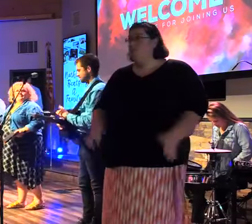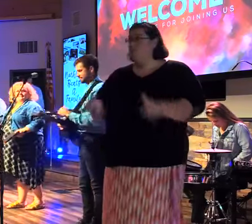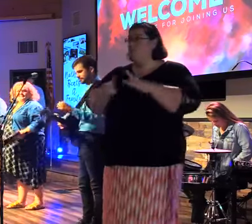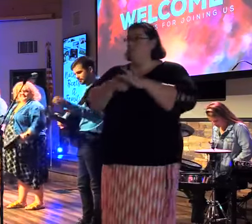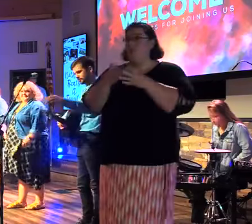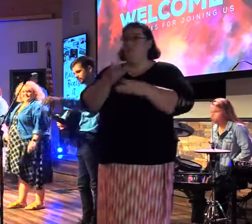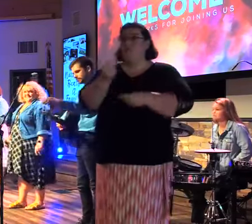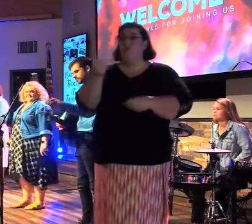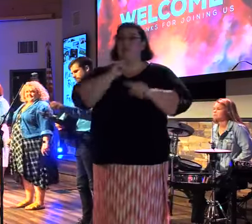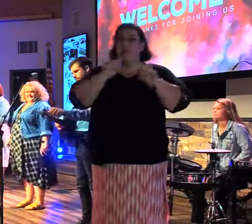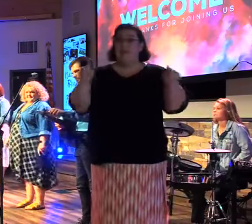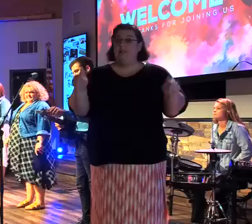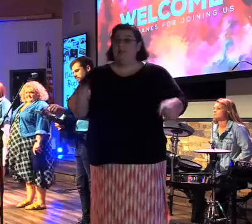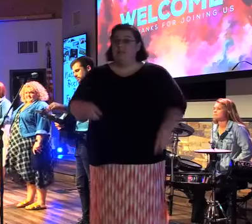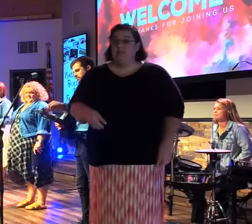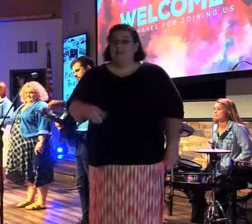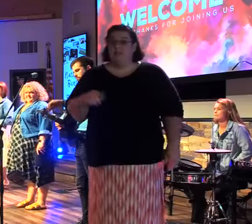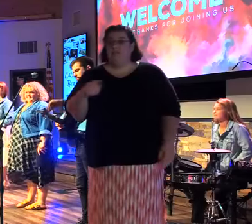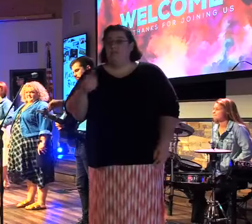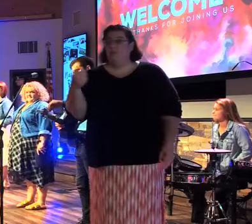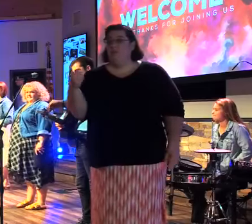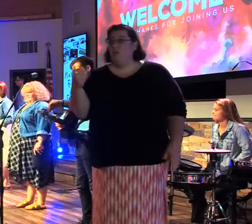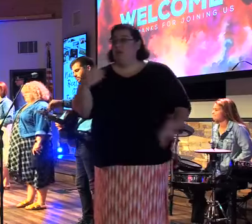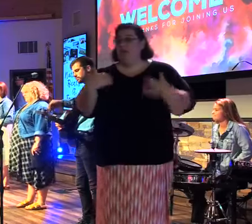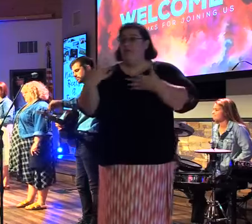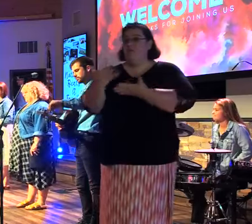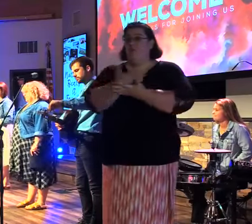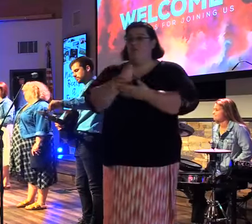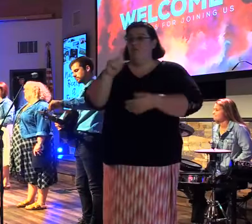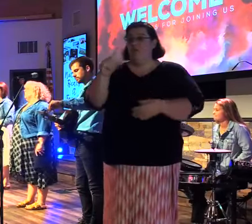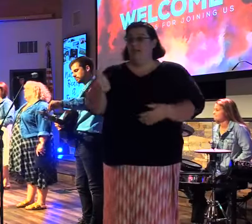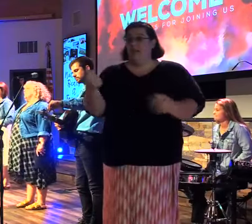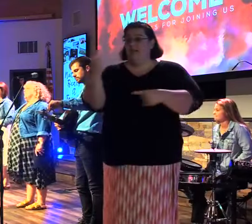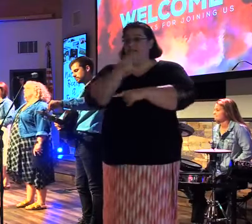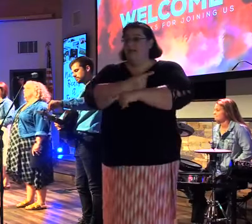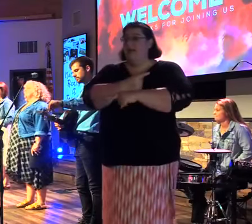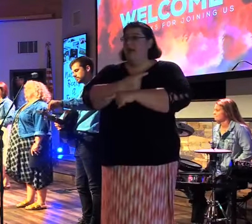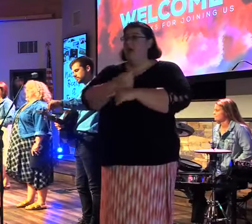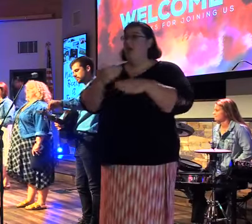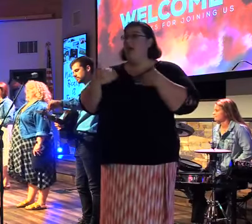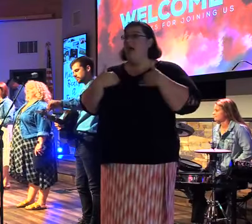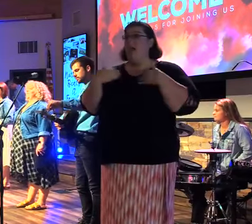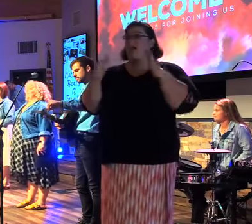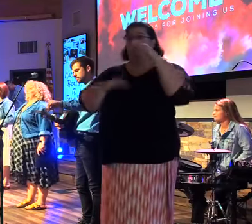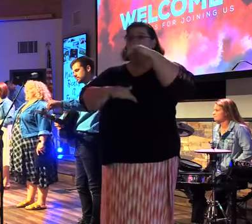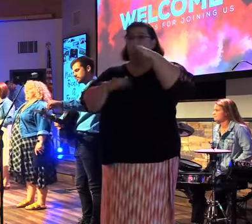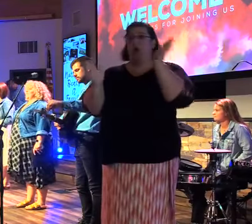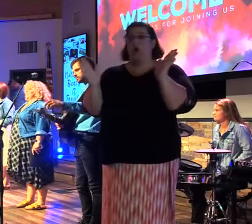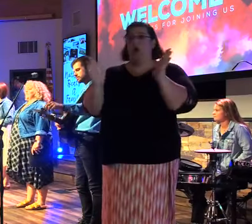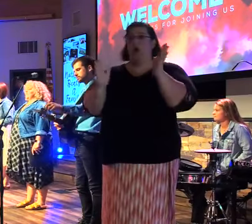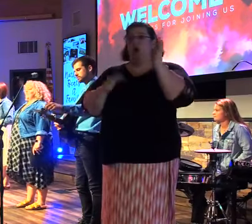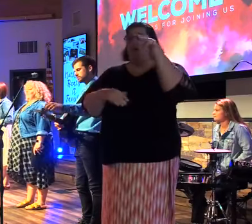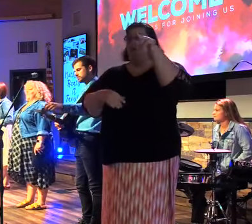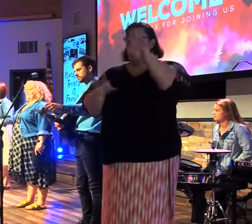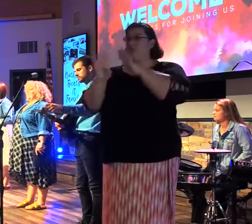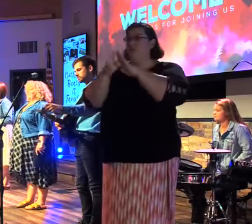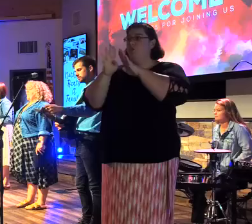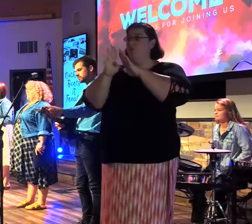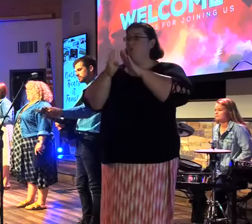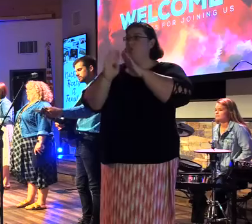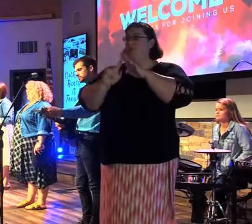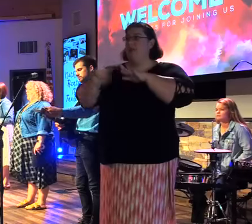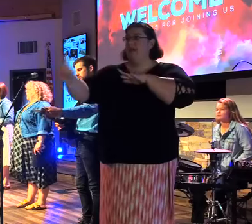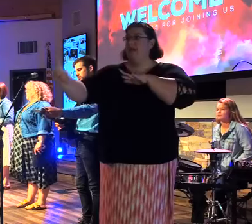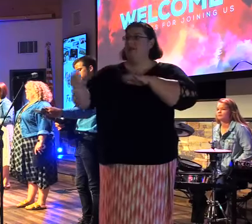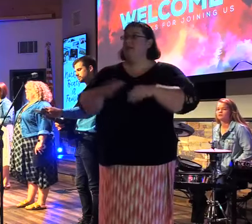few announcements here. As always, if you have your offering with you in person today, we've got our gray gift boxes. They are located by the doors at the